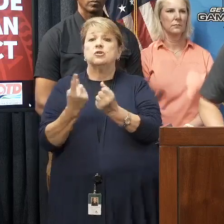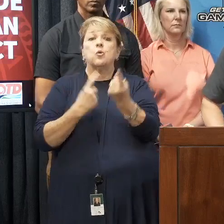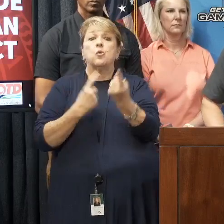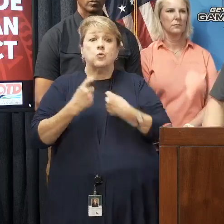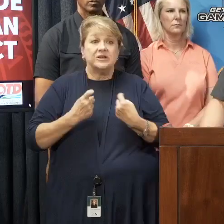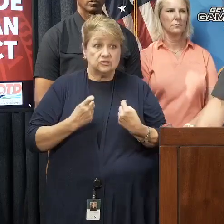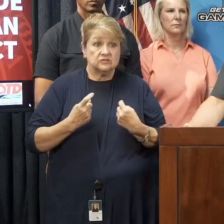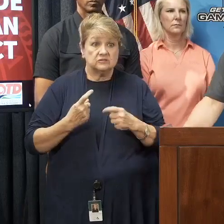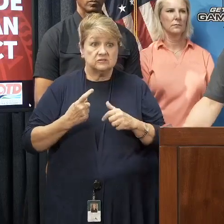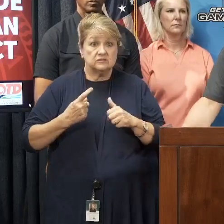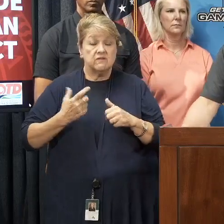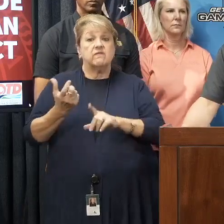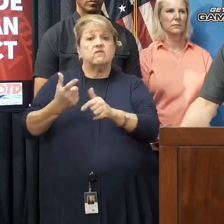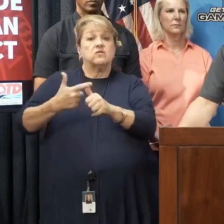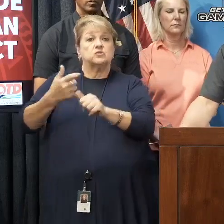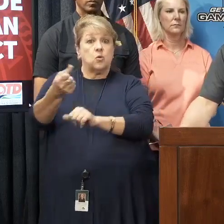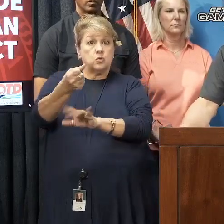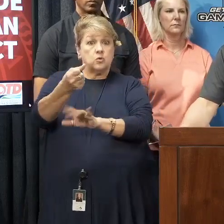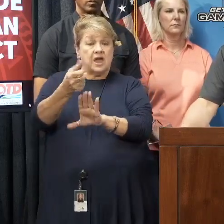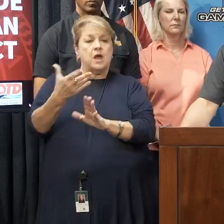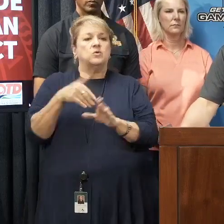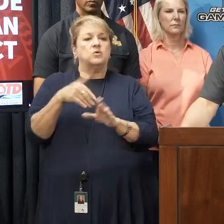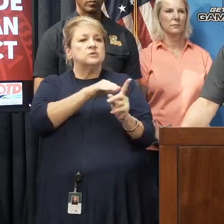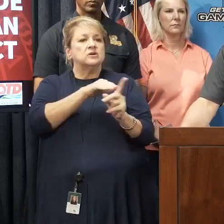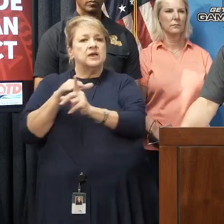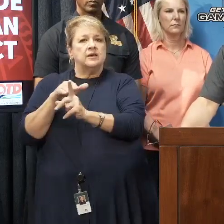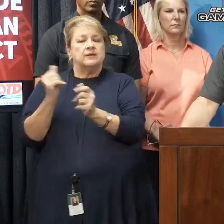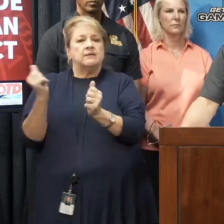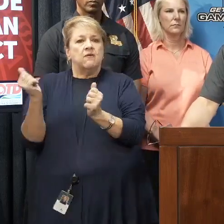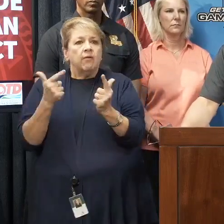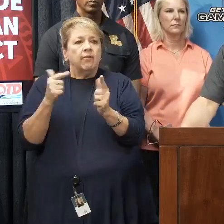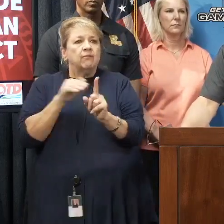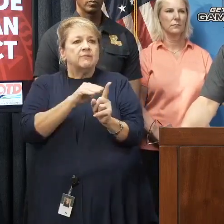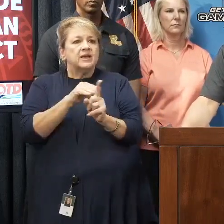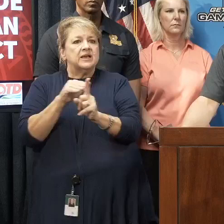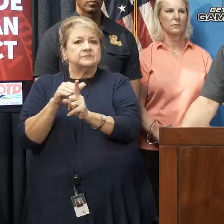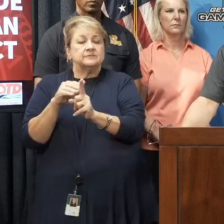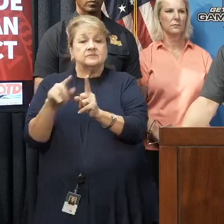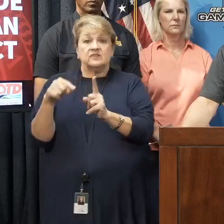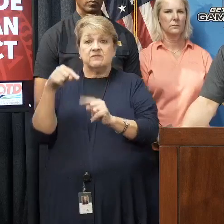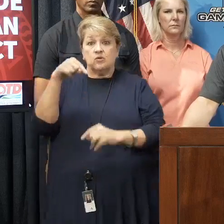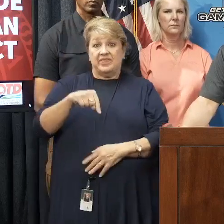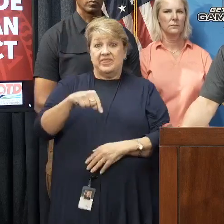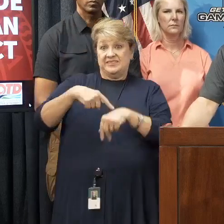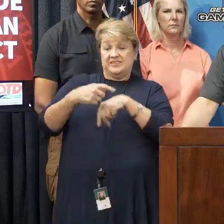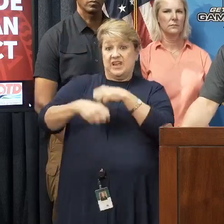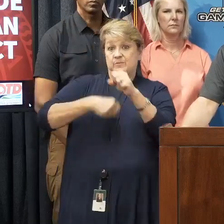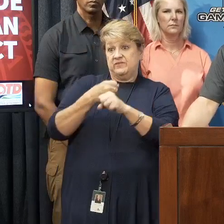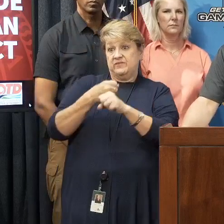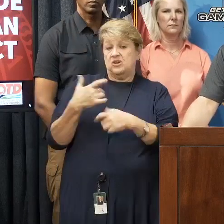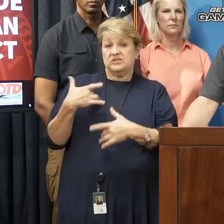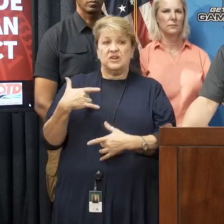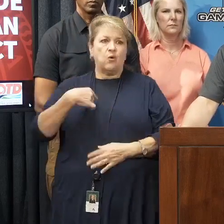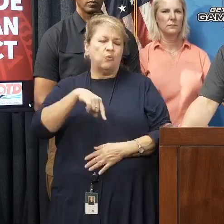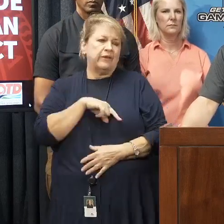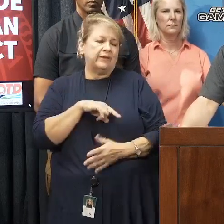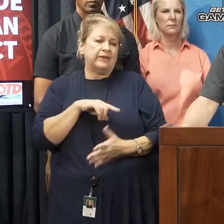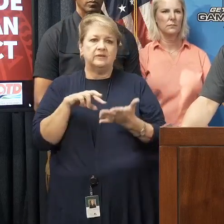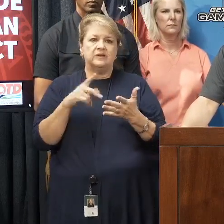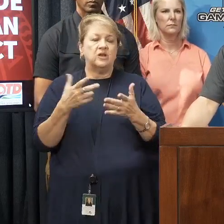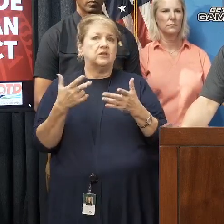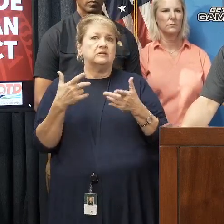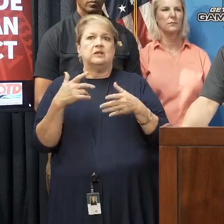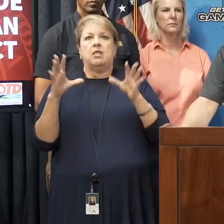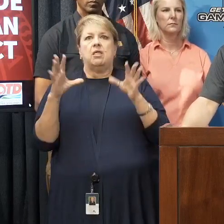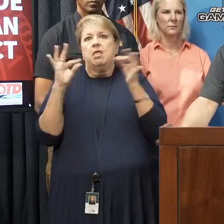just want to kind of remind everybody, when it comes to this time of year, typically we're talking about